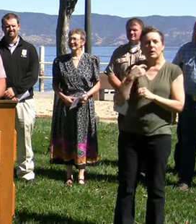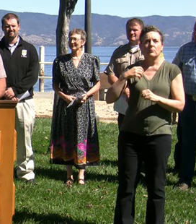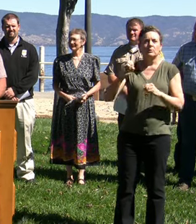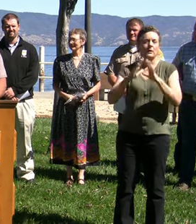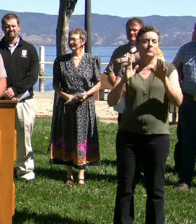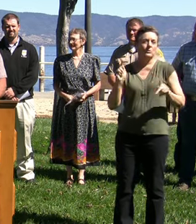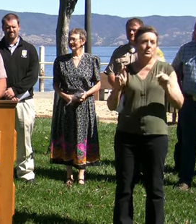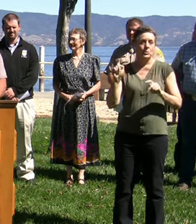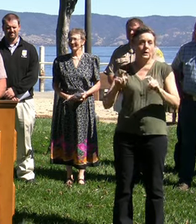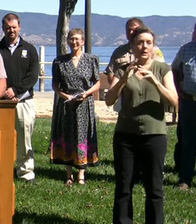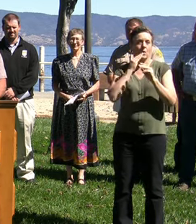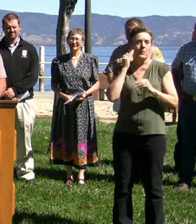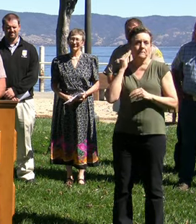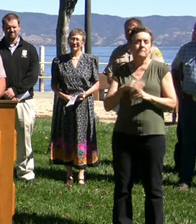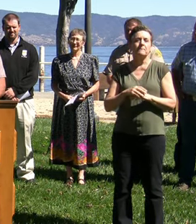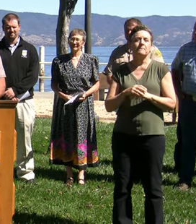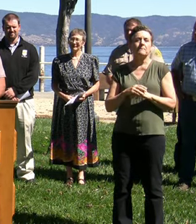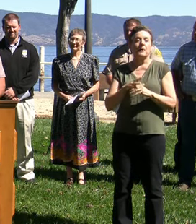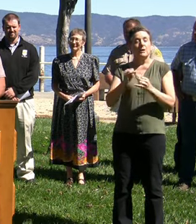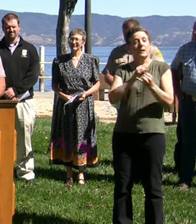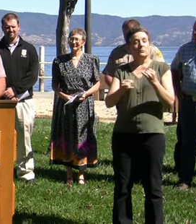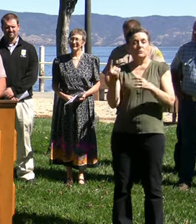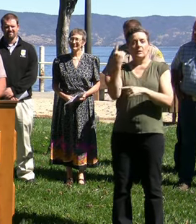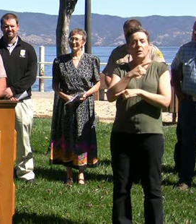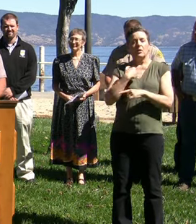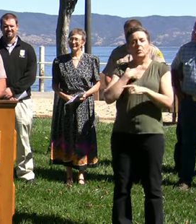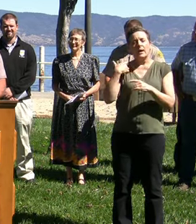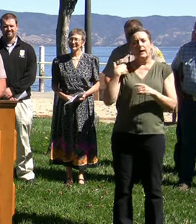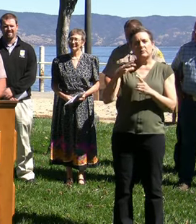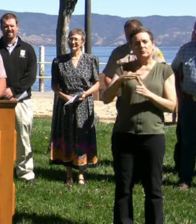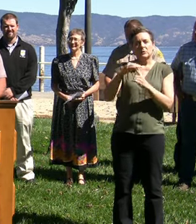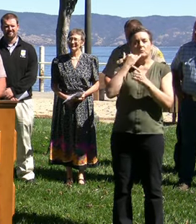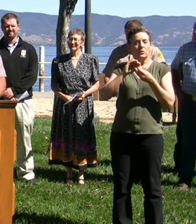those in need. By the end of the day, there will be a dedicated phone line for those needing housing.